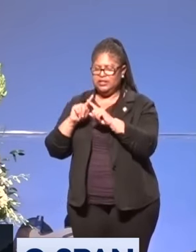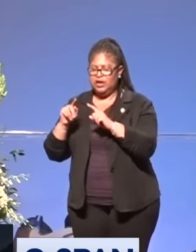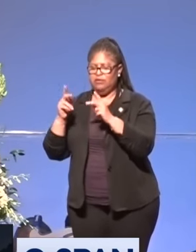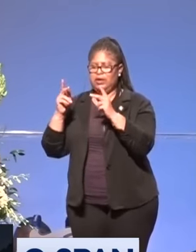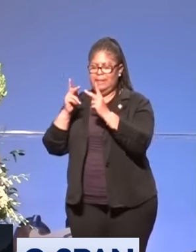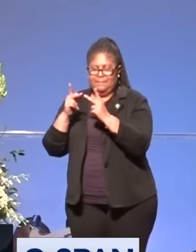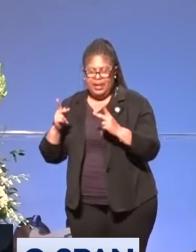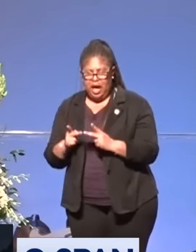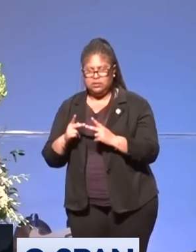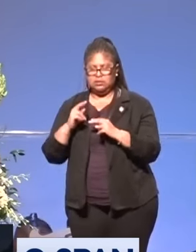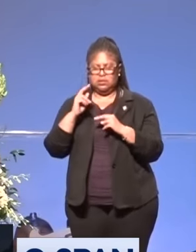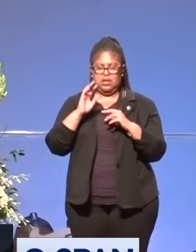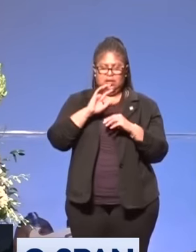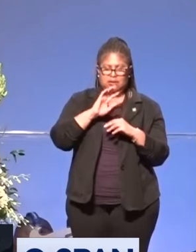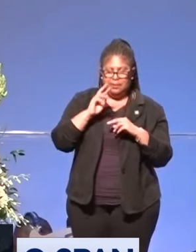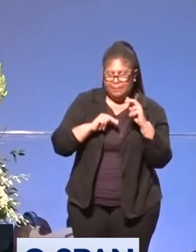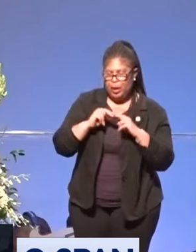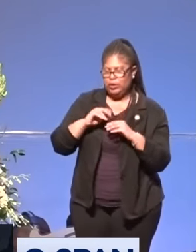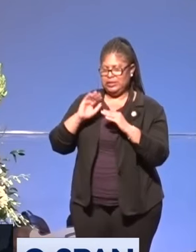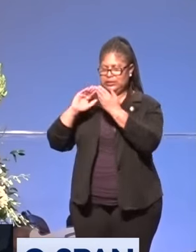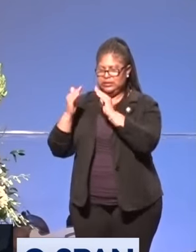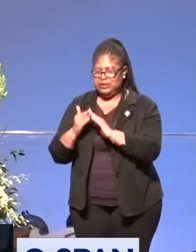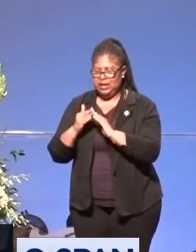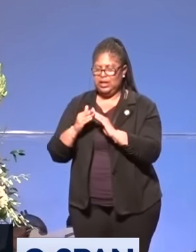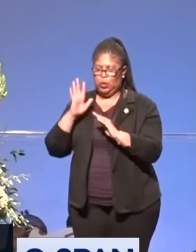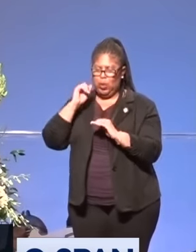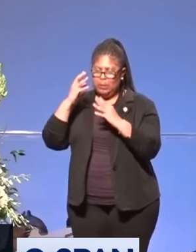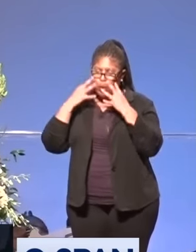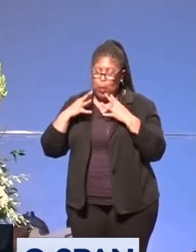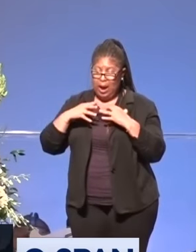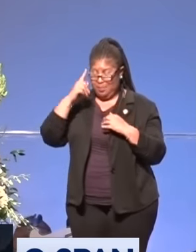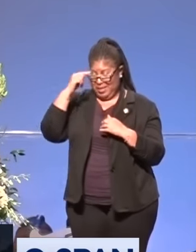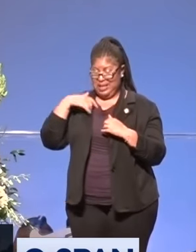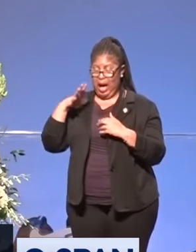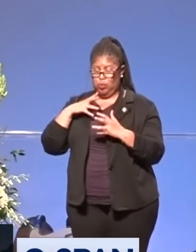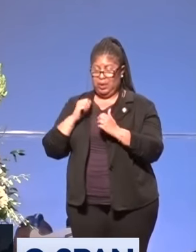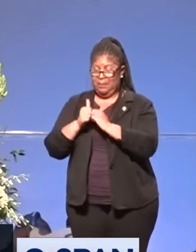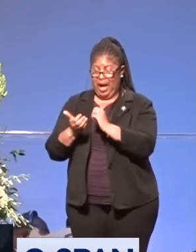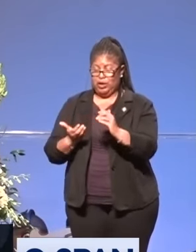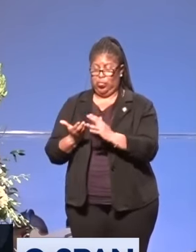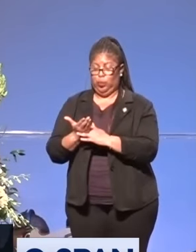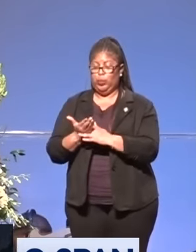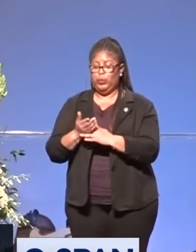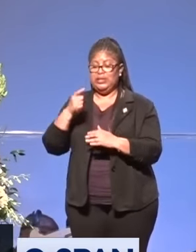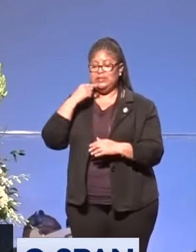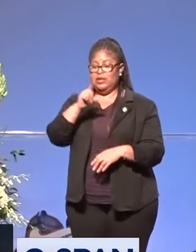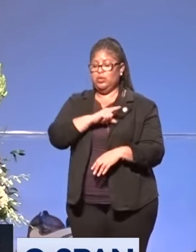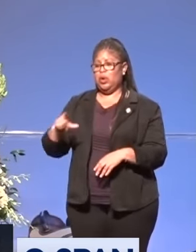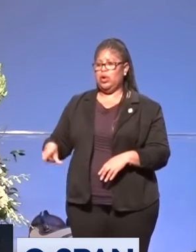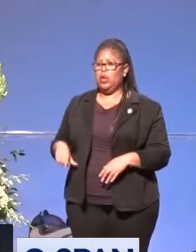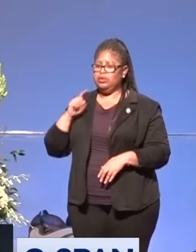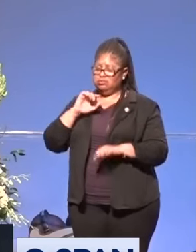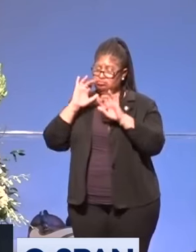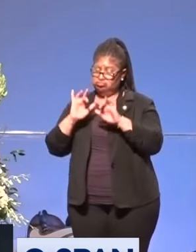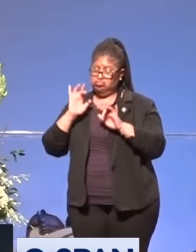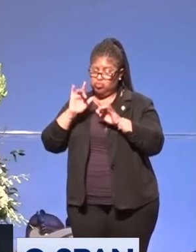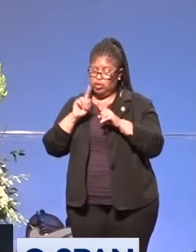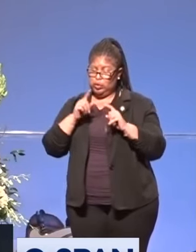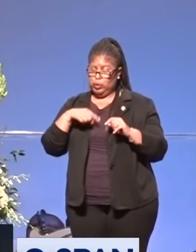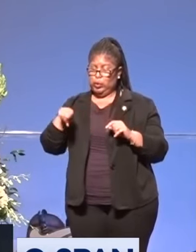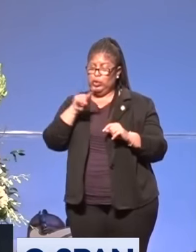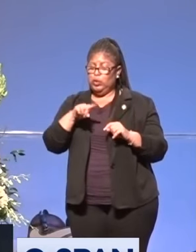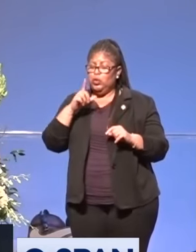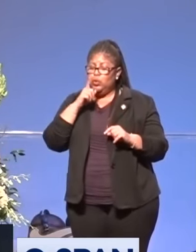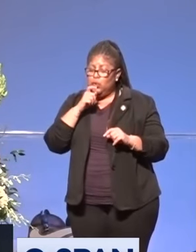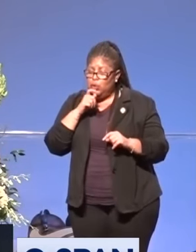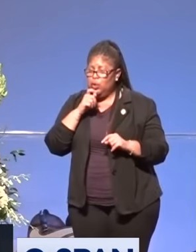wailing. For I will pass through thee, sayaeth the Lord. Woe unto you who desire the day of the Lord to